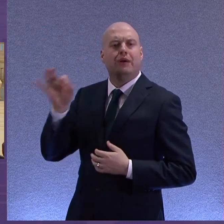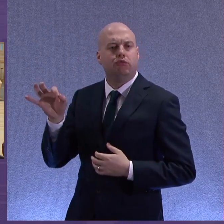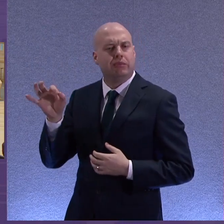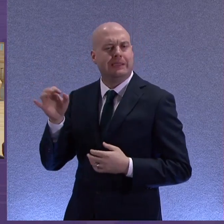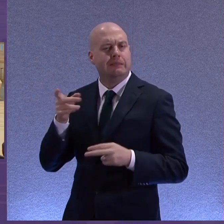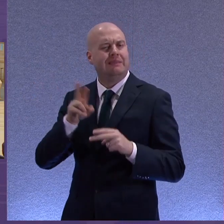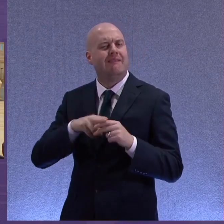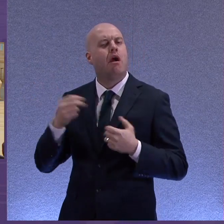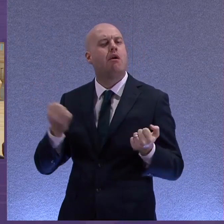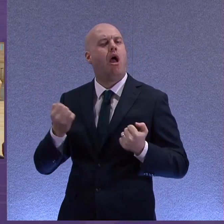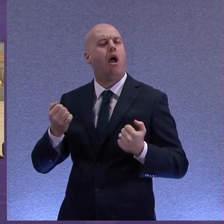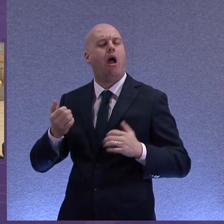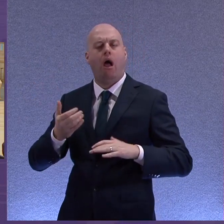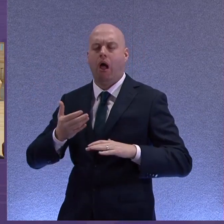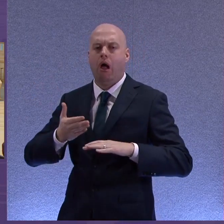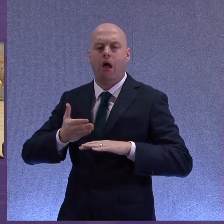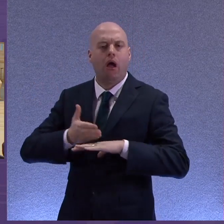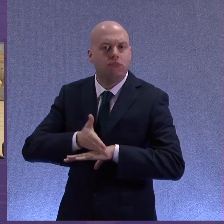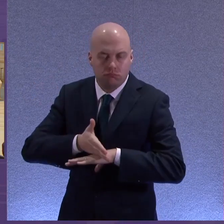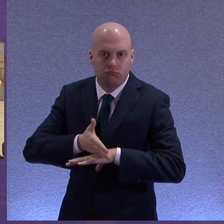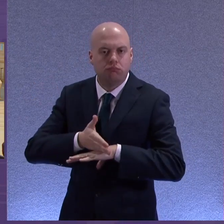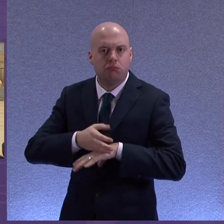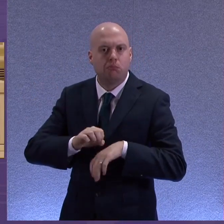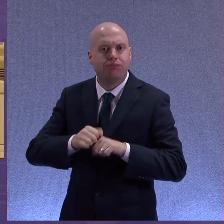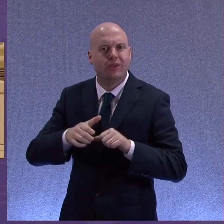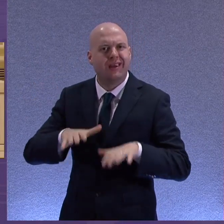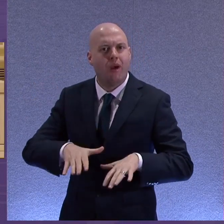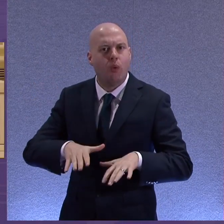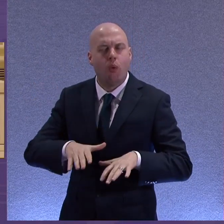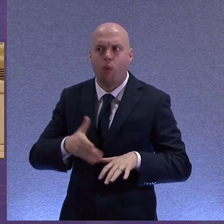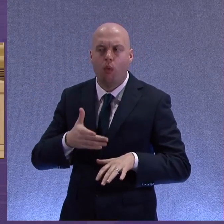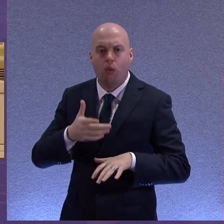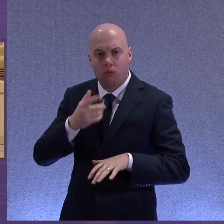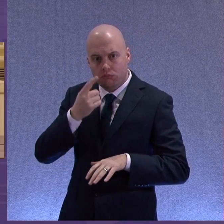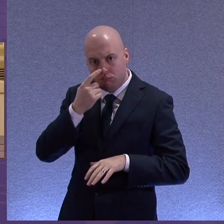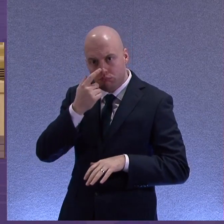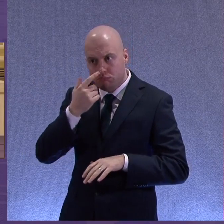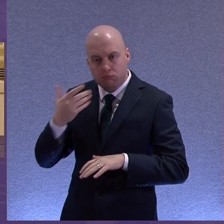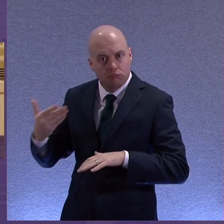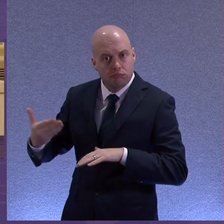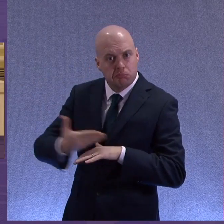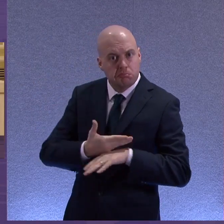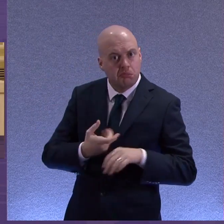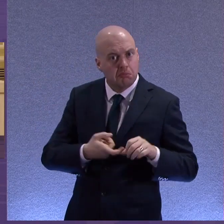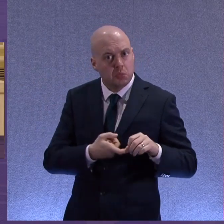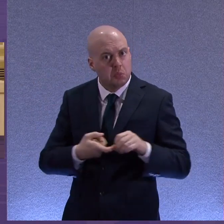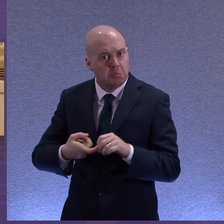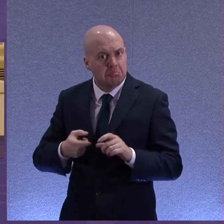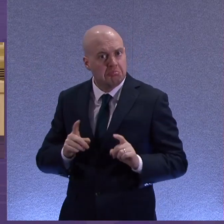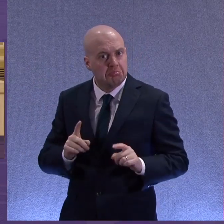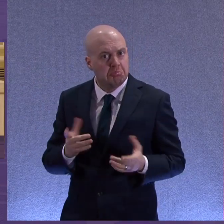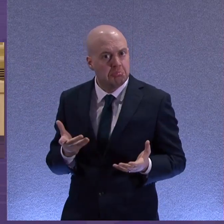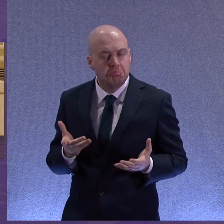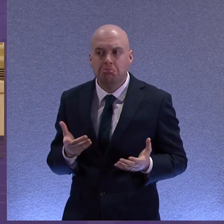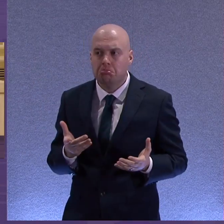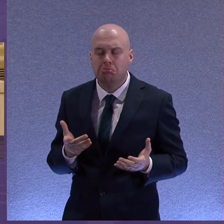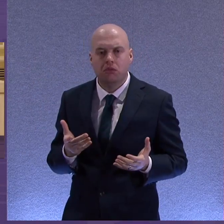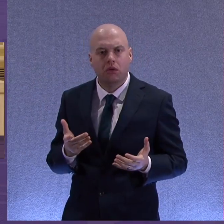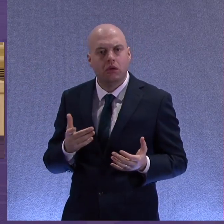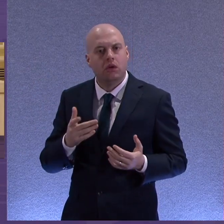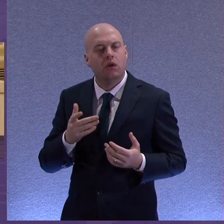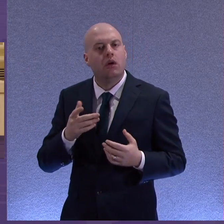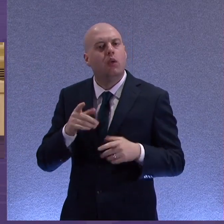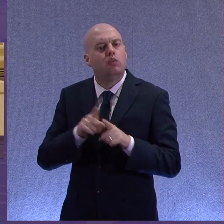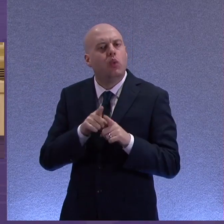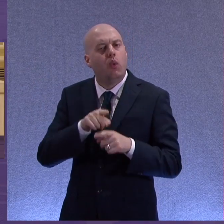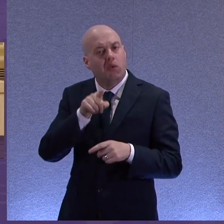most relevant Cabinet Secretary to respond. Will further guidance and support be issued for the roadside